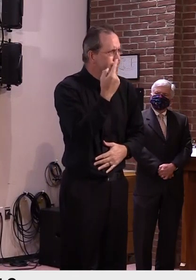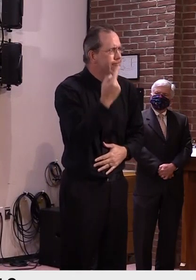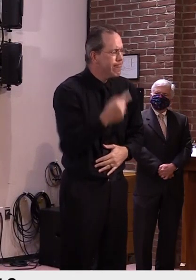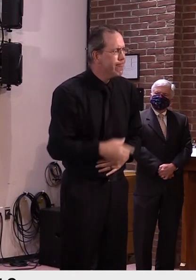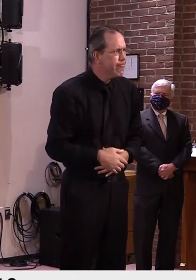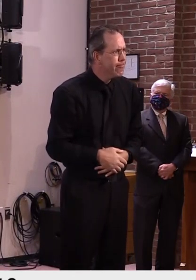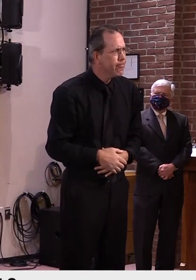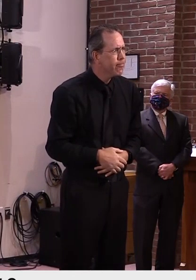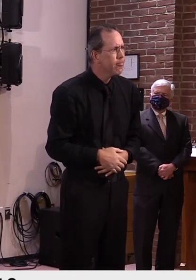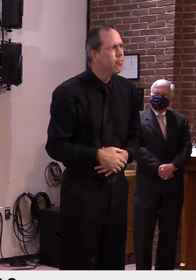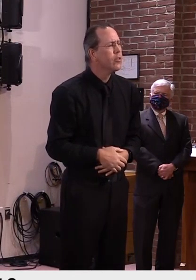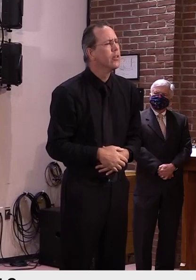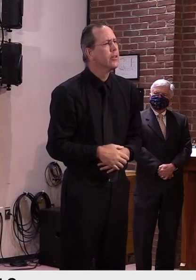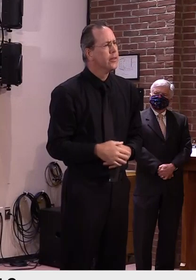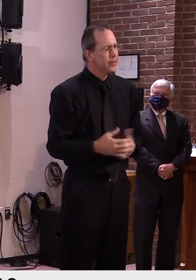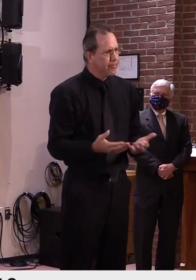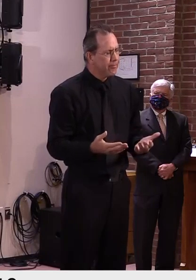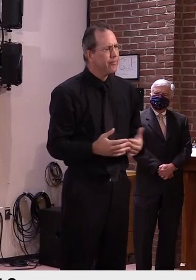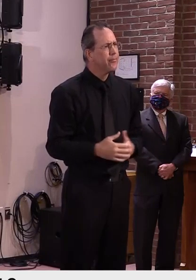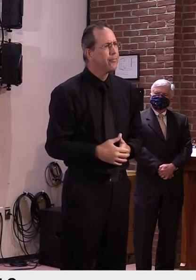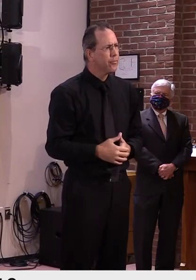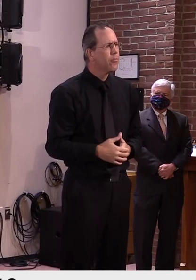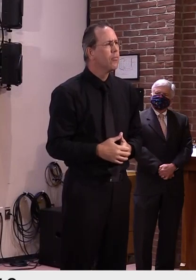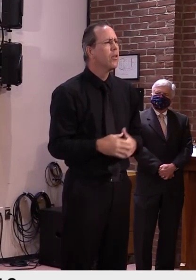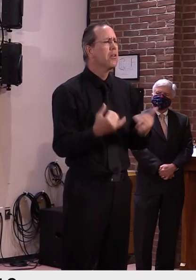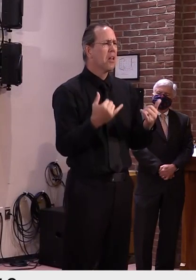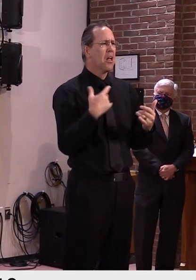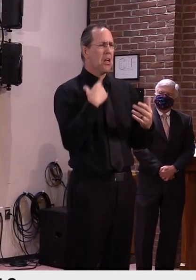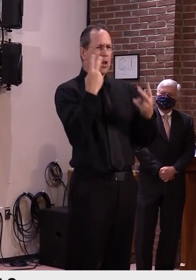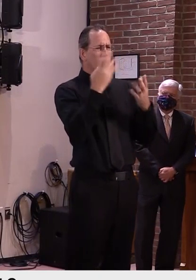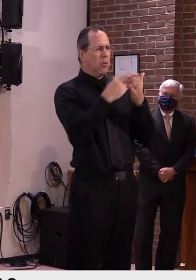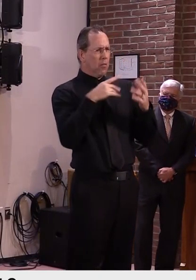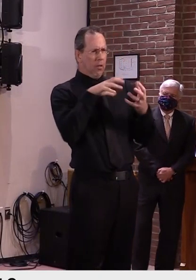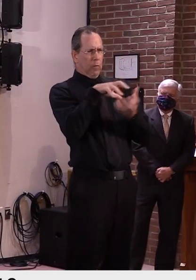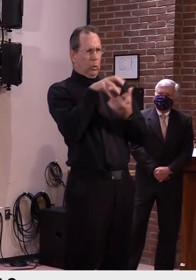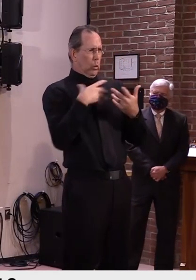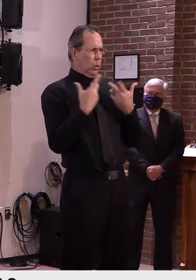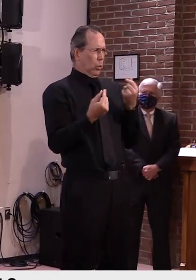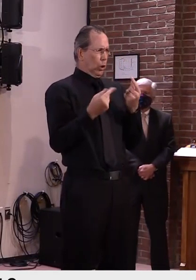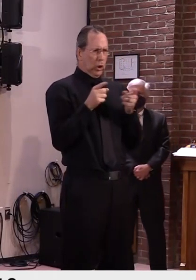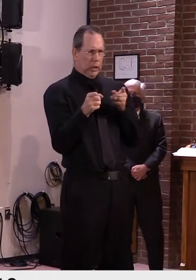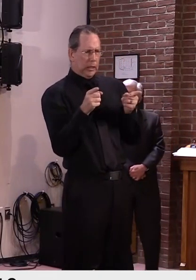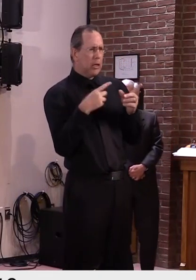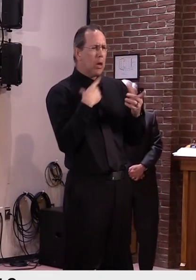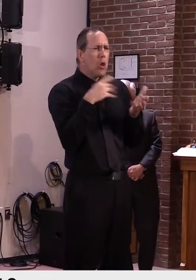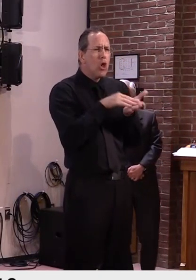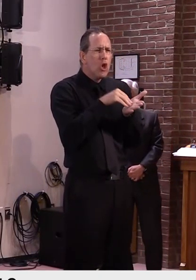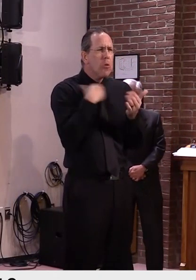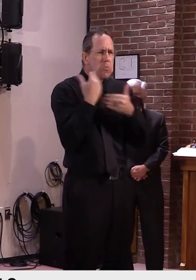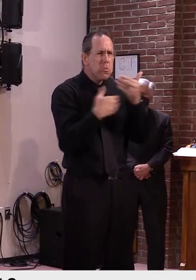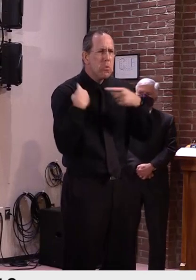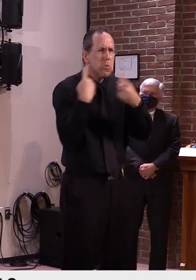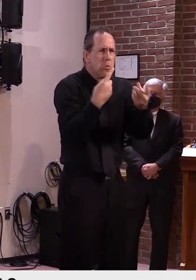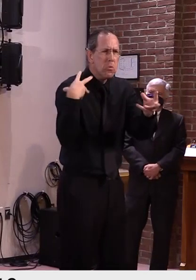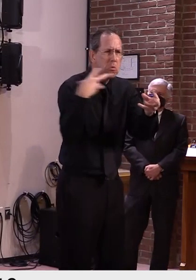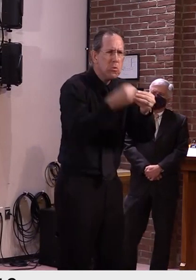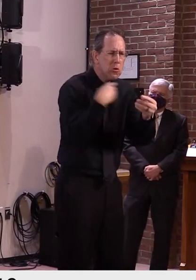is, we know enough about managing this disease where most activities with safety measures in